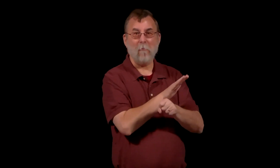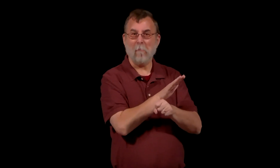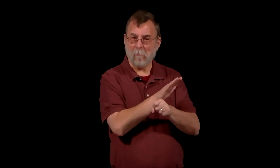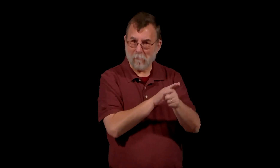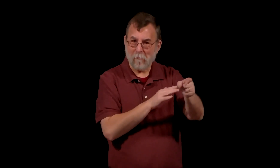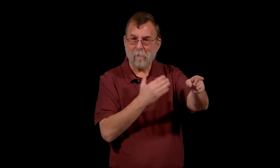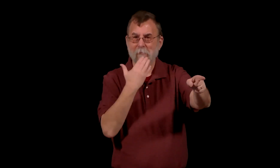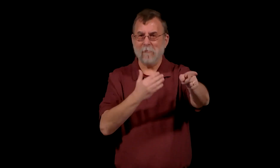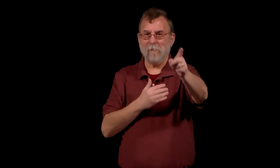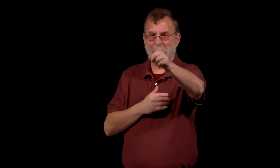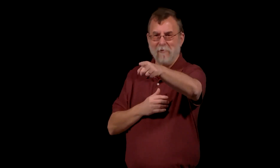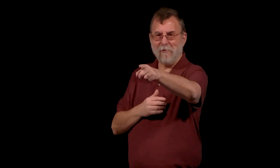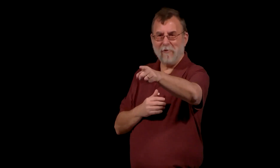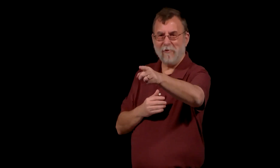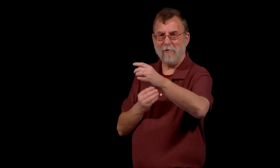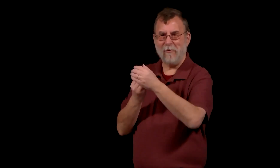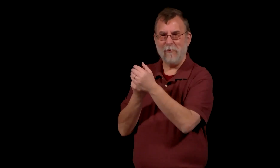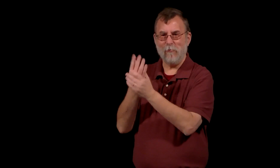Your heart is full. Good one.